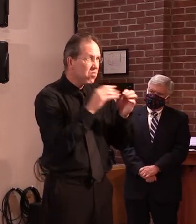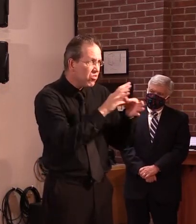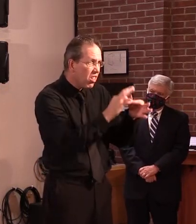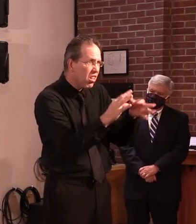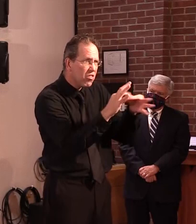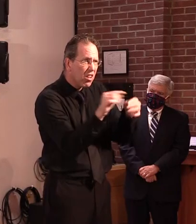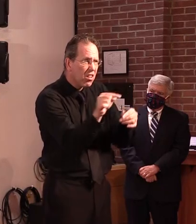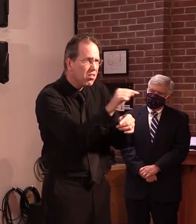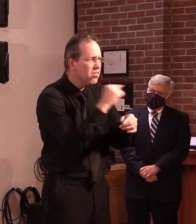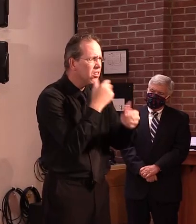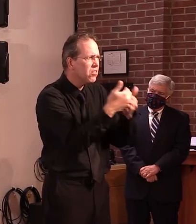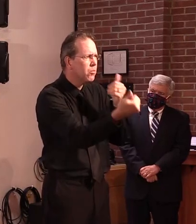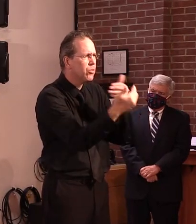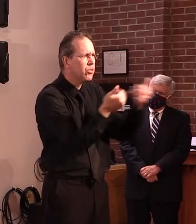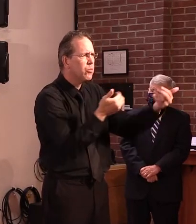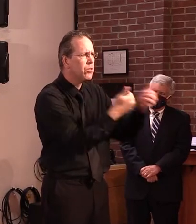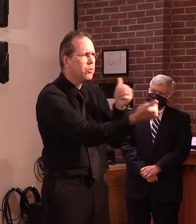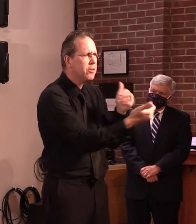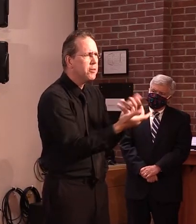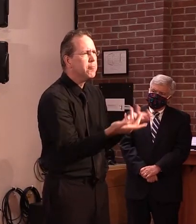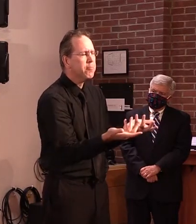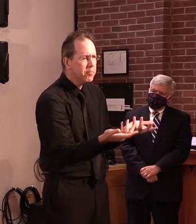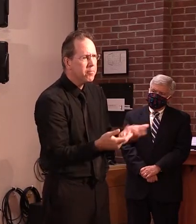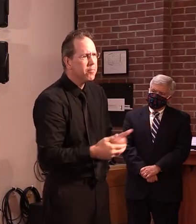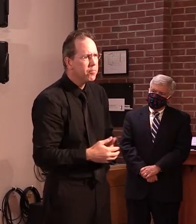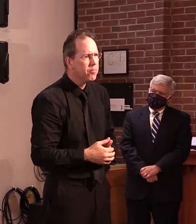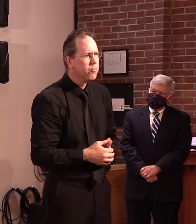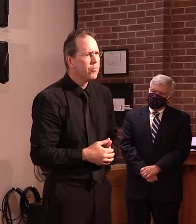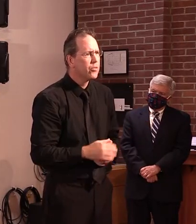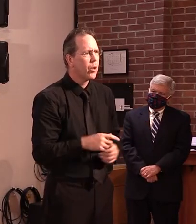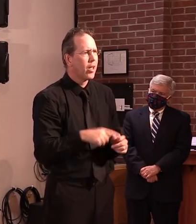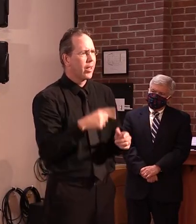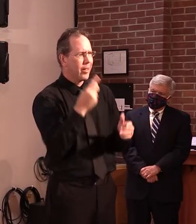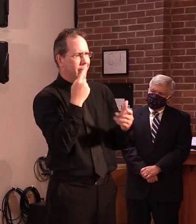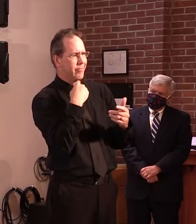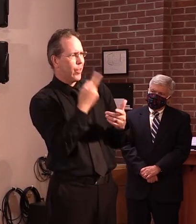So I can't report to you any, again, specific